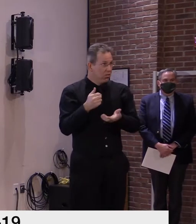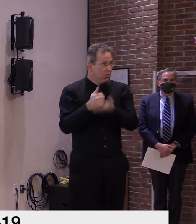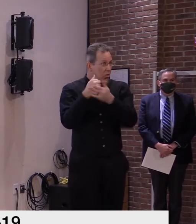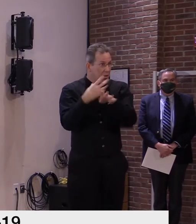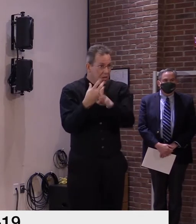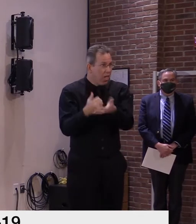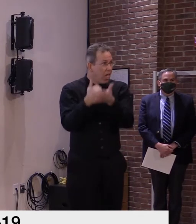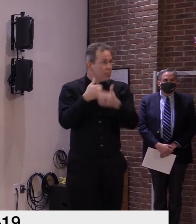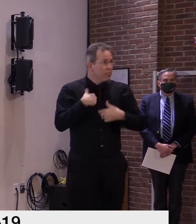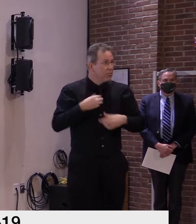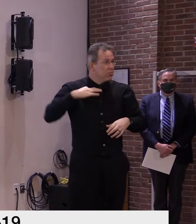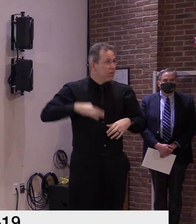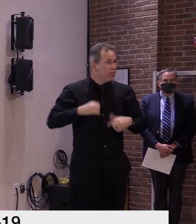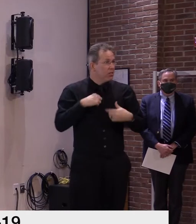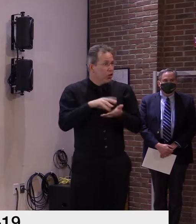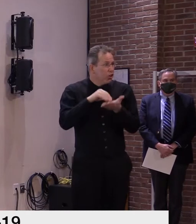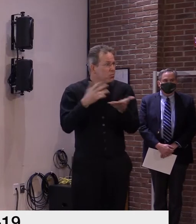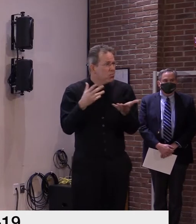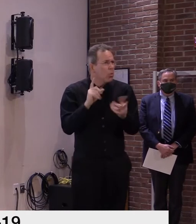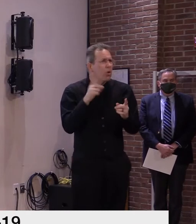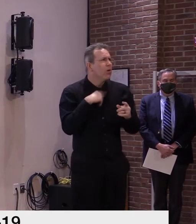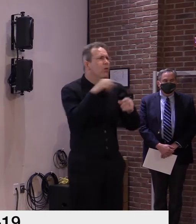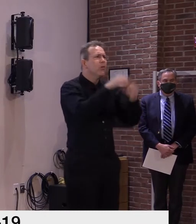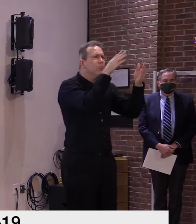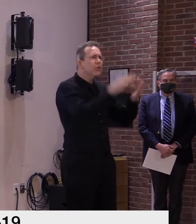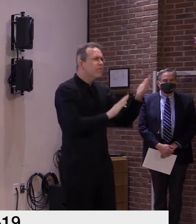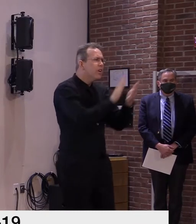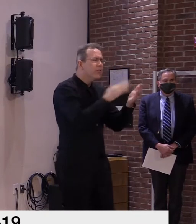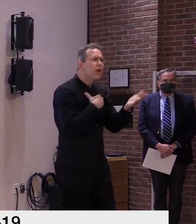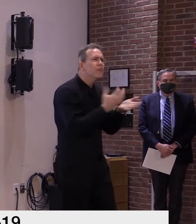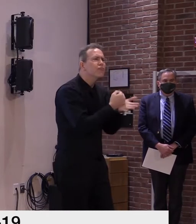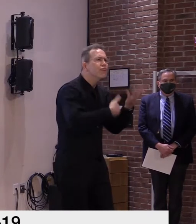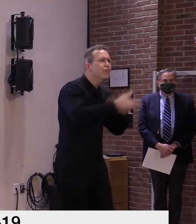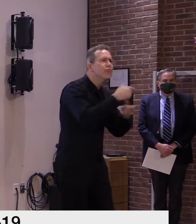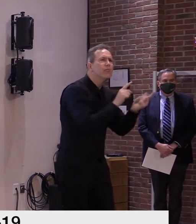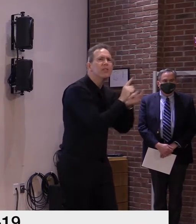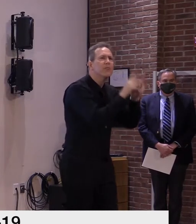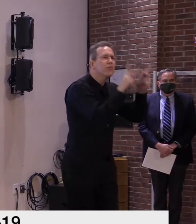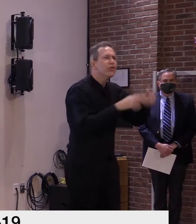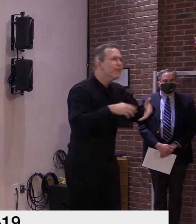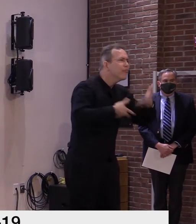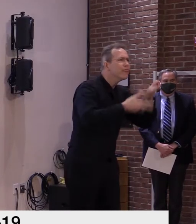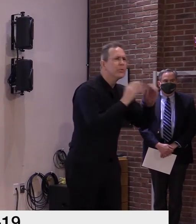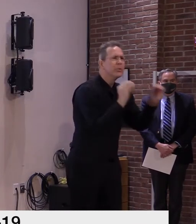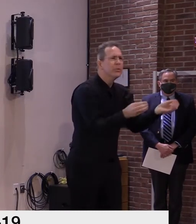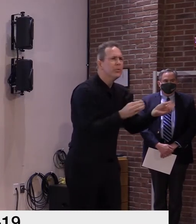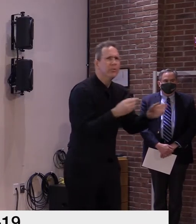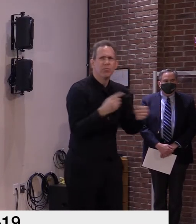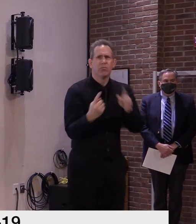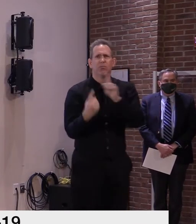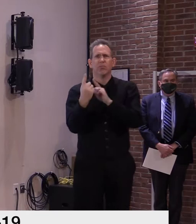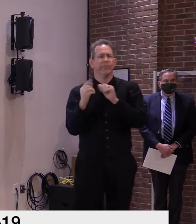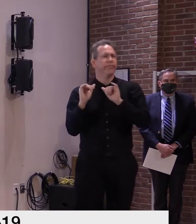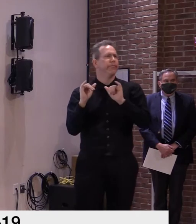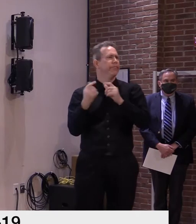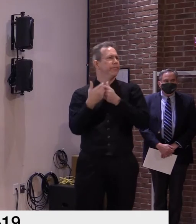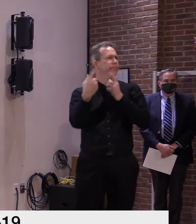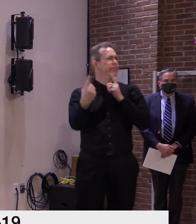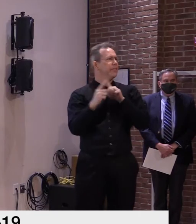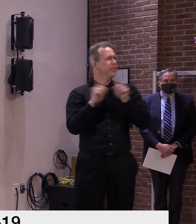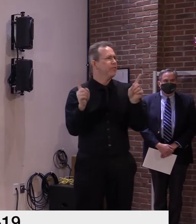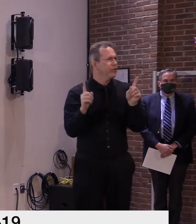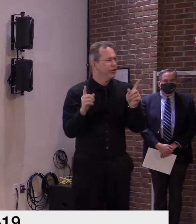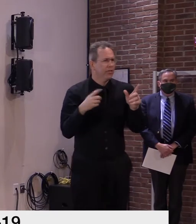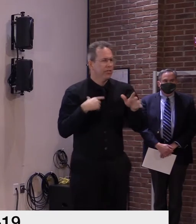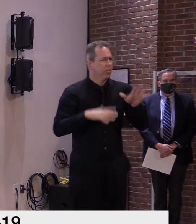personal connection, the sense of safety, the structure, and the routine. When we think about healthy development